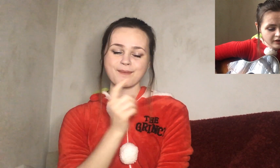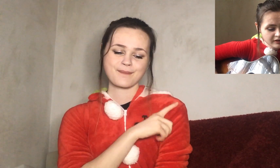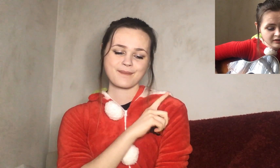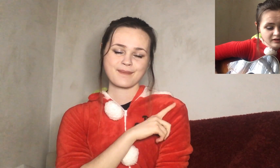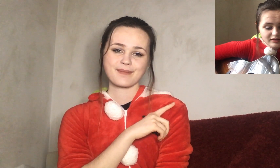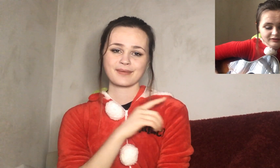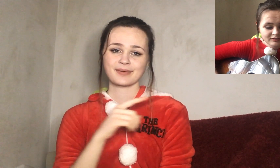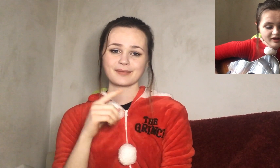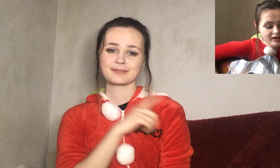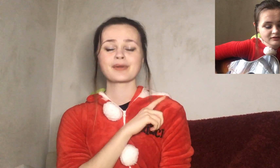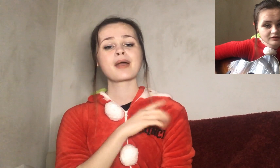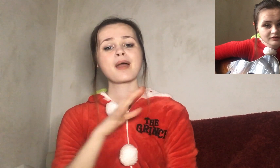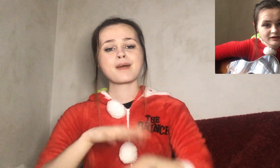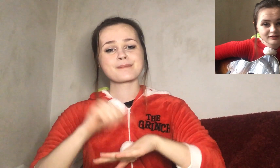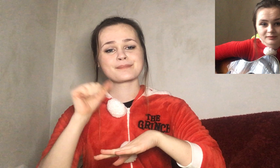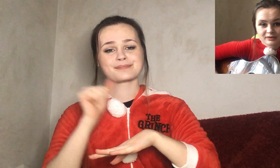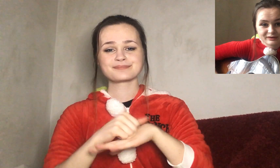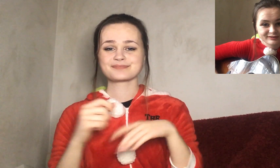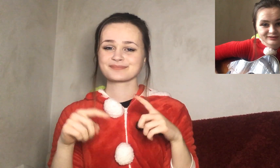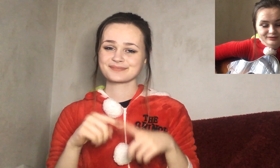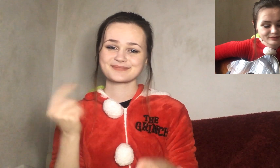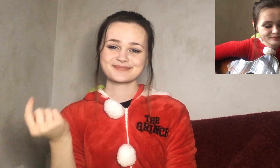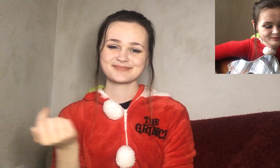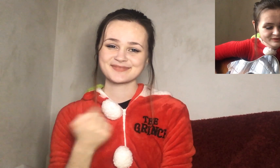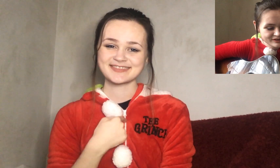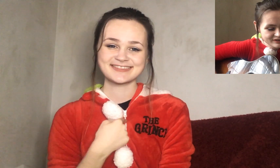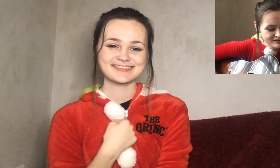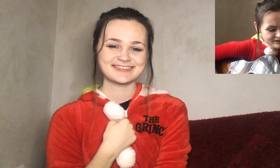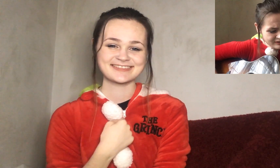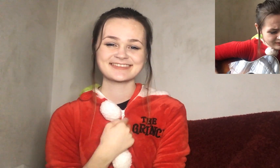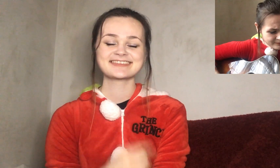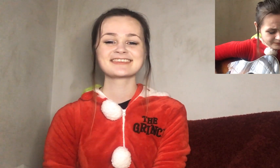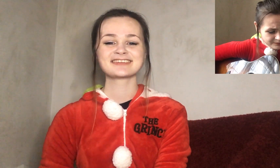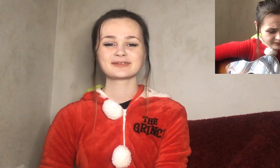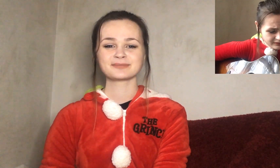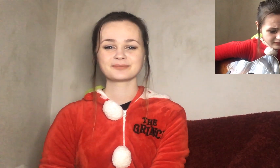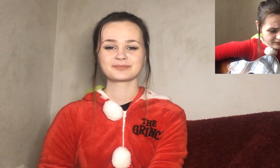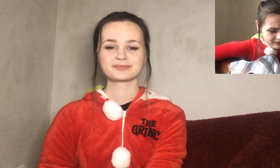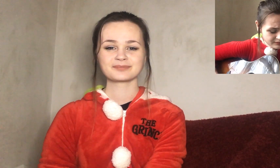Oh, why? 'Cause that's Christmas to me.